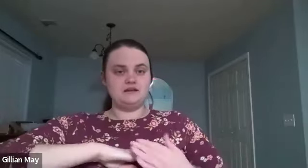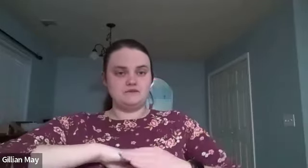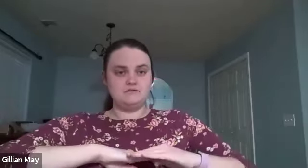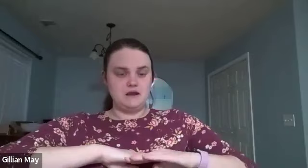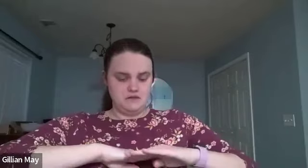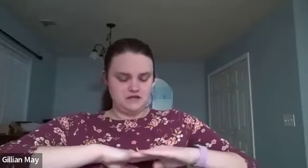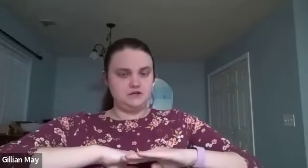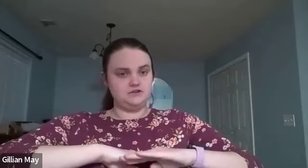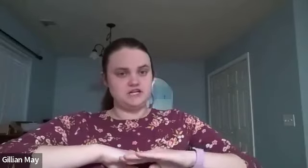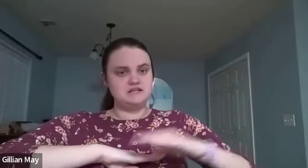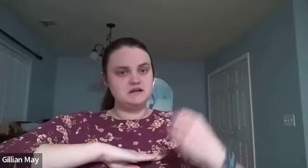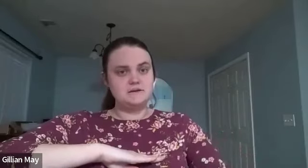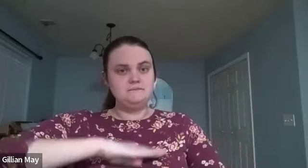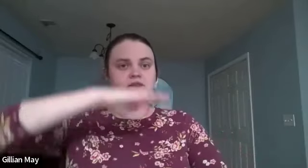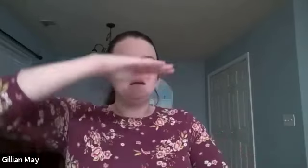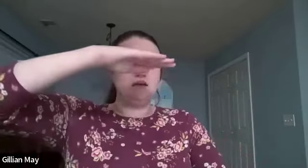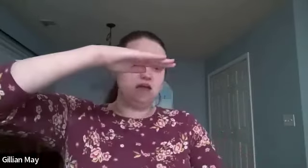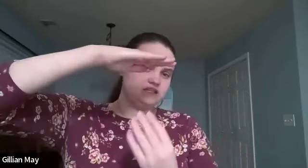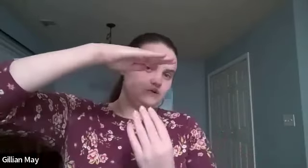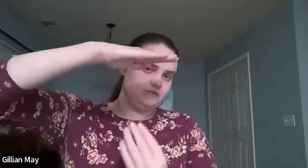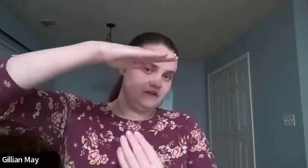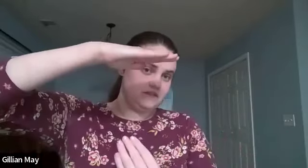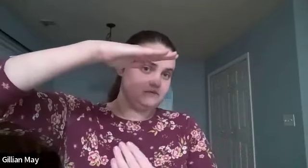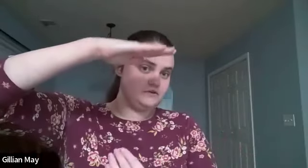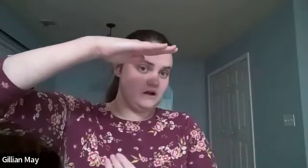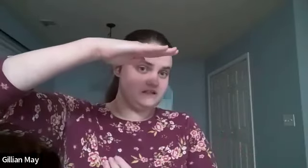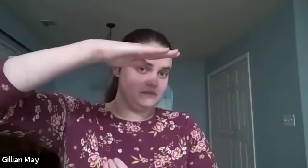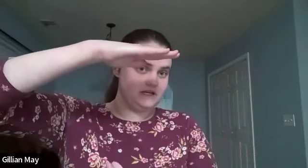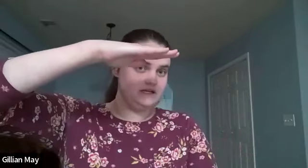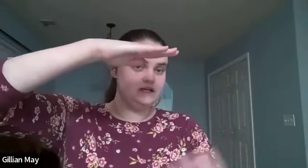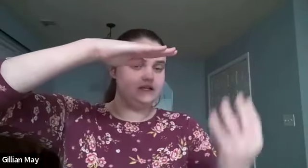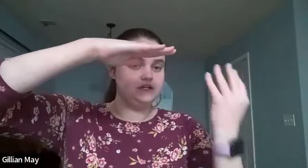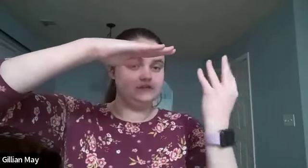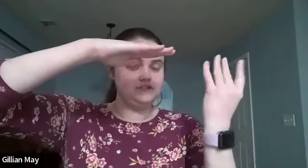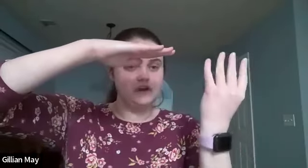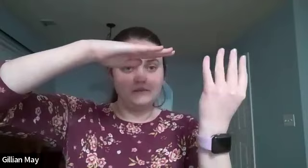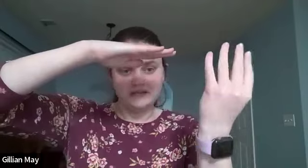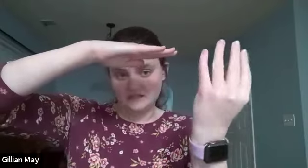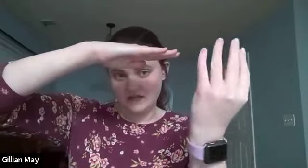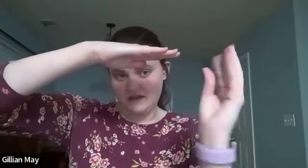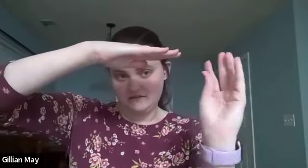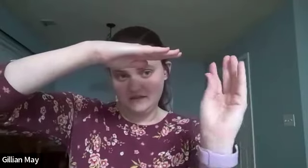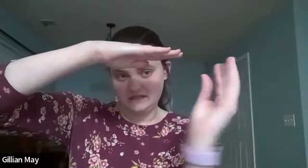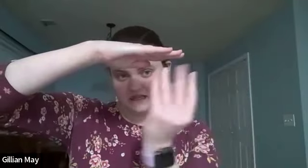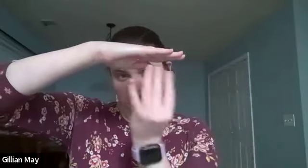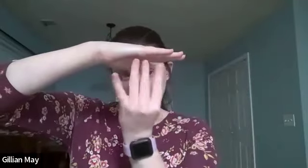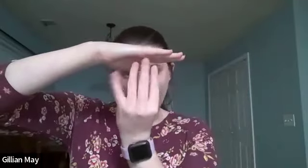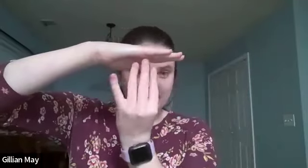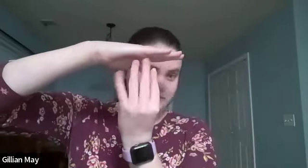hand right around like your chest area. It's going to be this with your non-dominant. Your dominant is going to have this, and you're going to